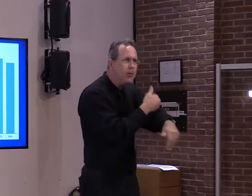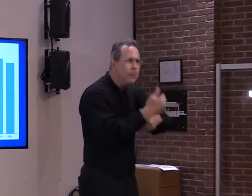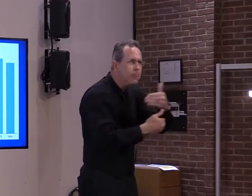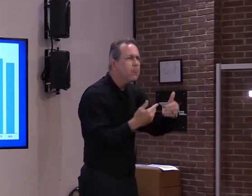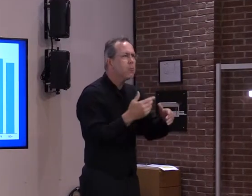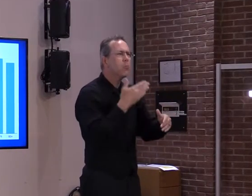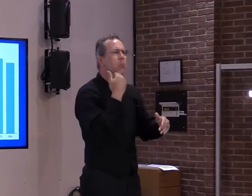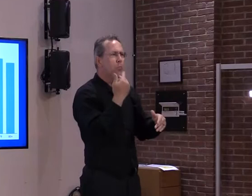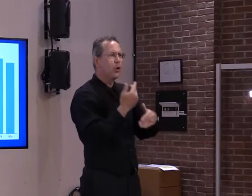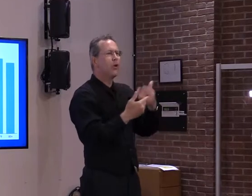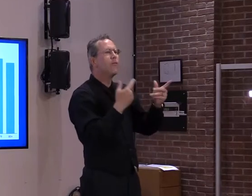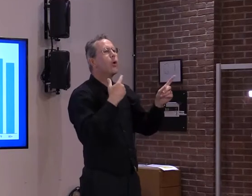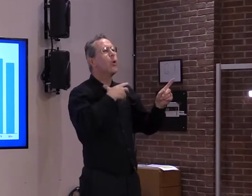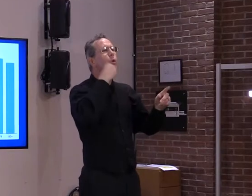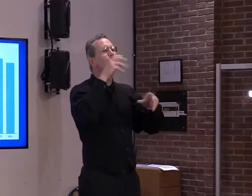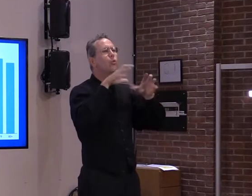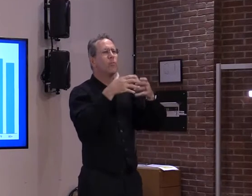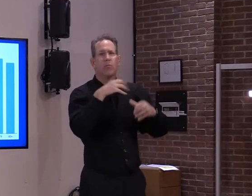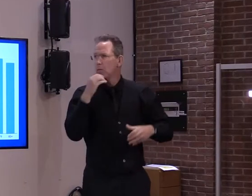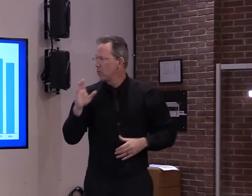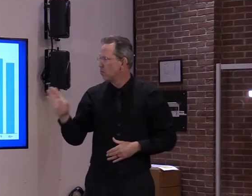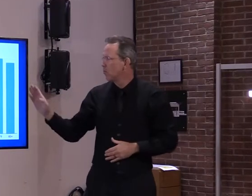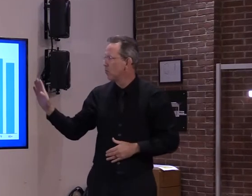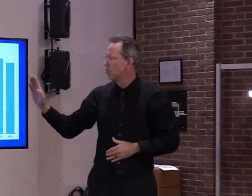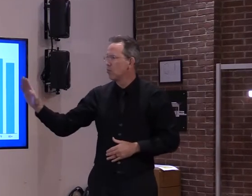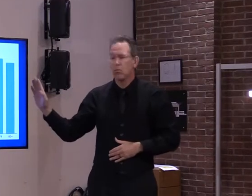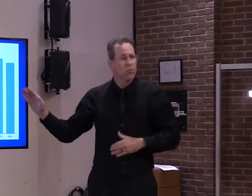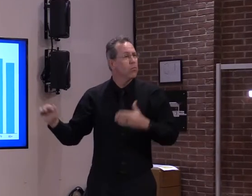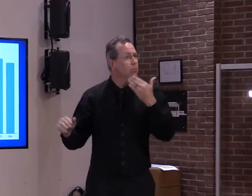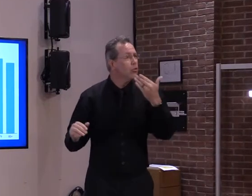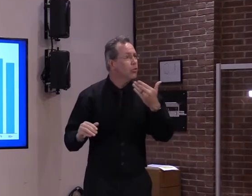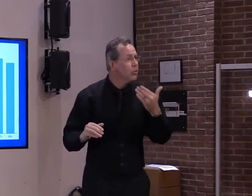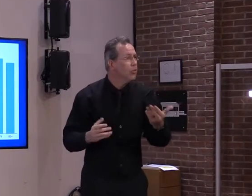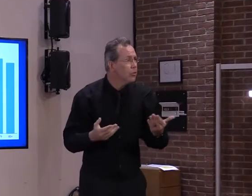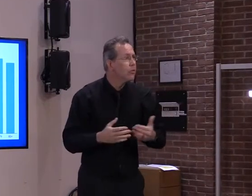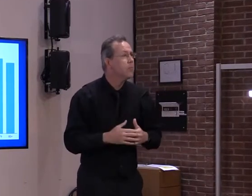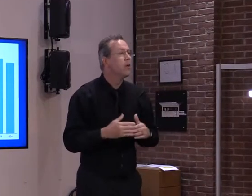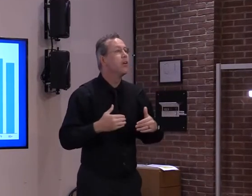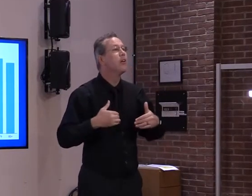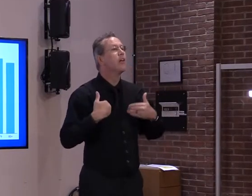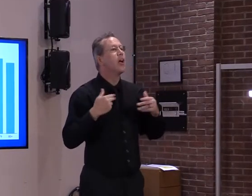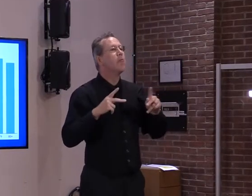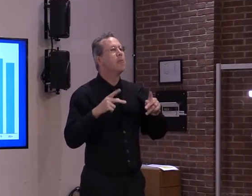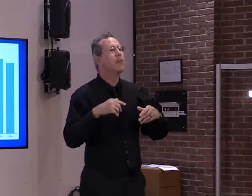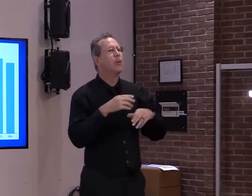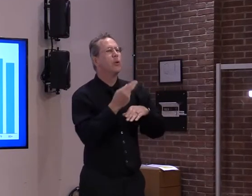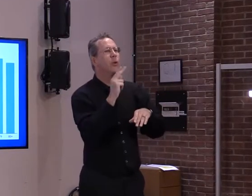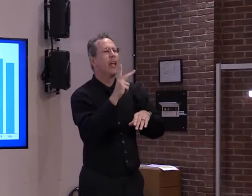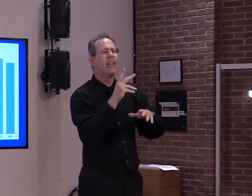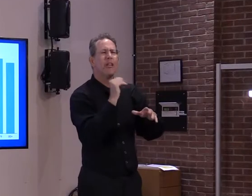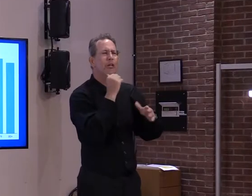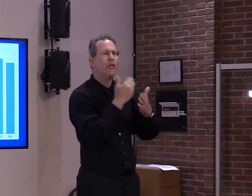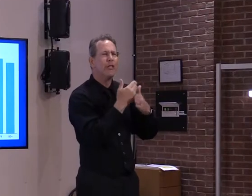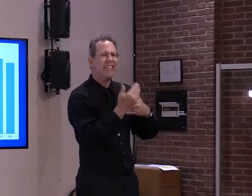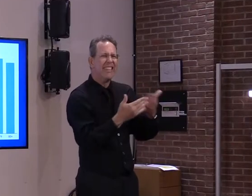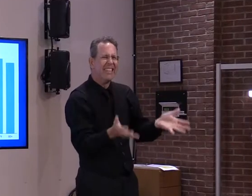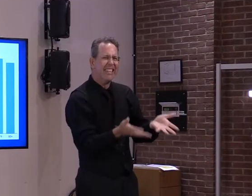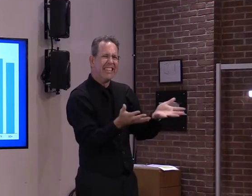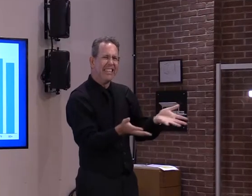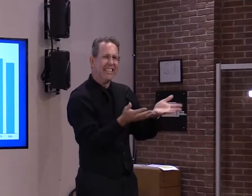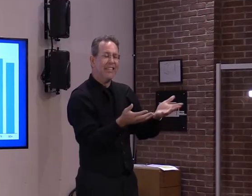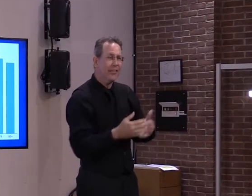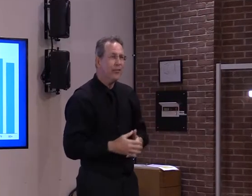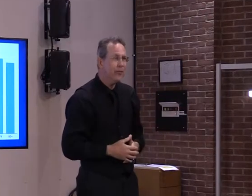vaccination to those younger populations. So the younger populations have less people vaccinated. They're seeing cases rise in